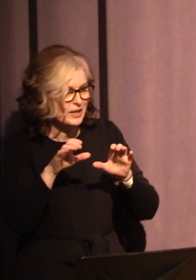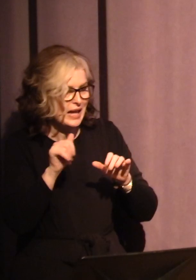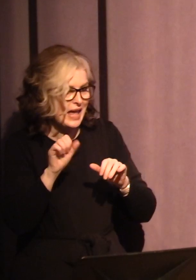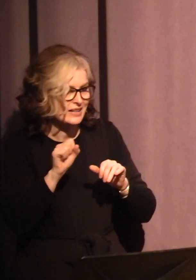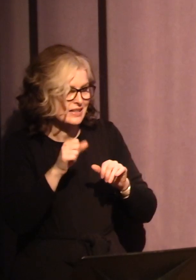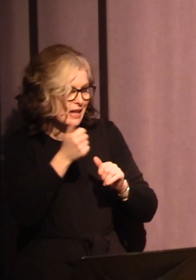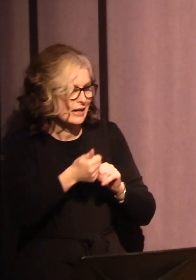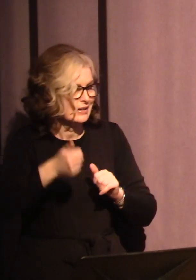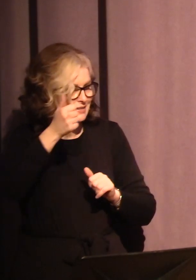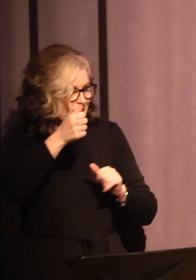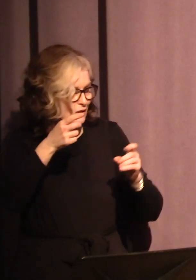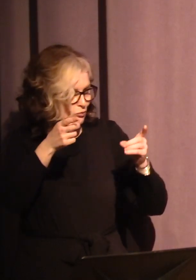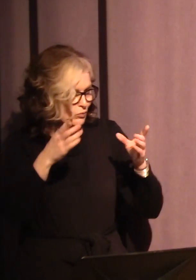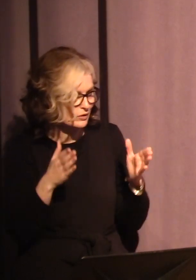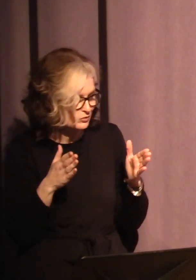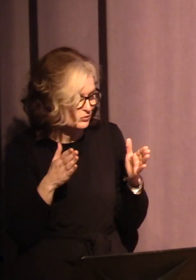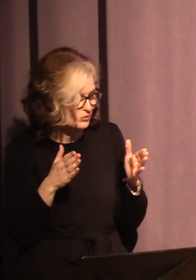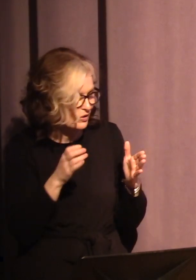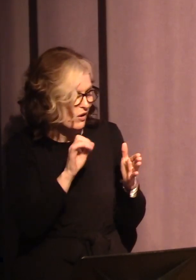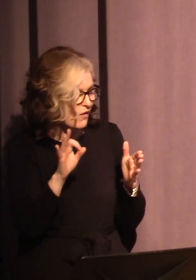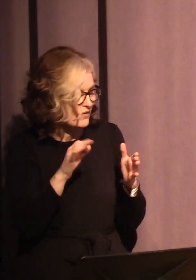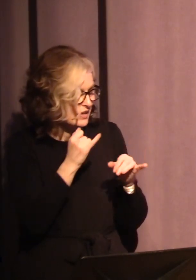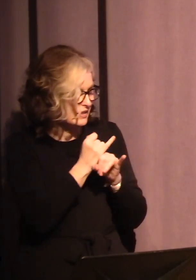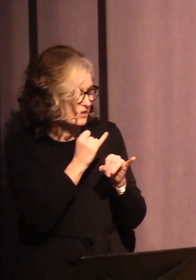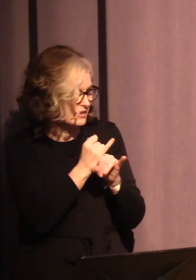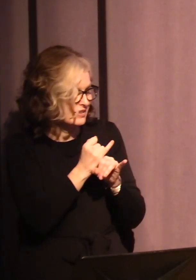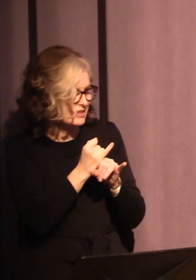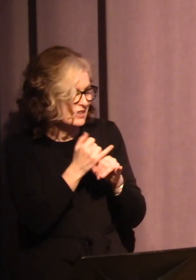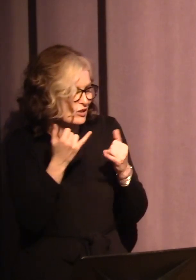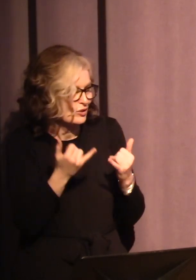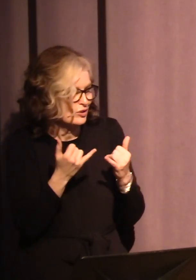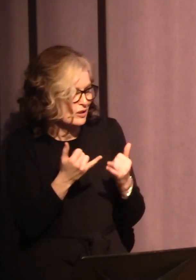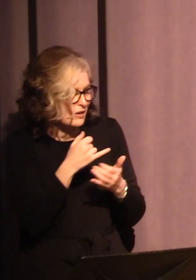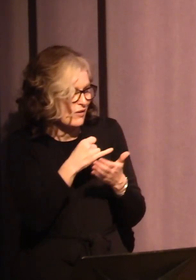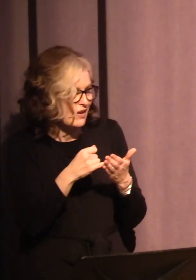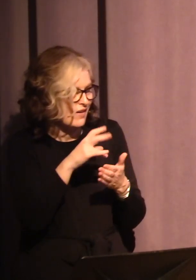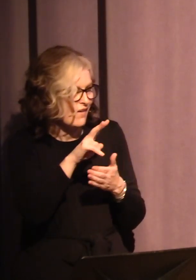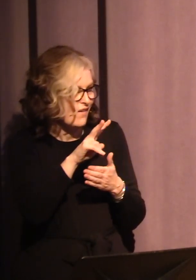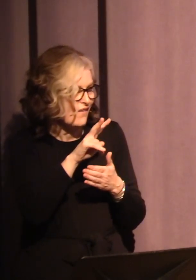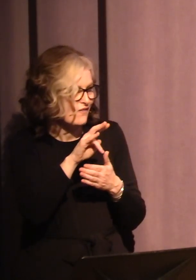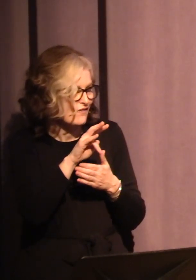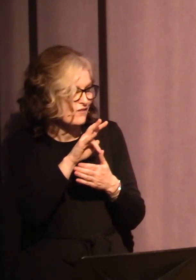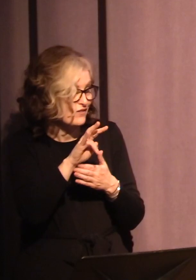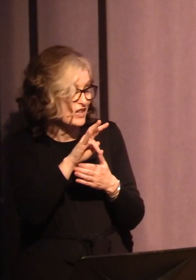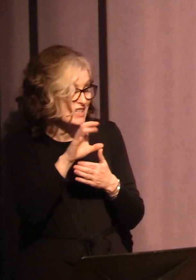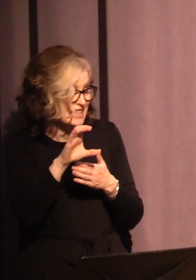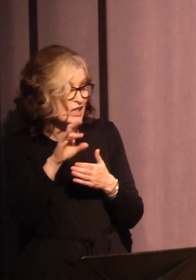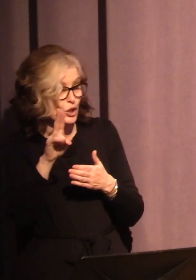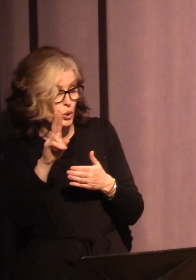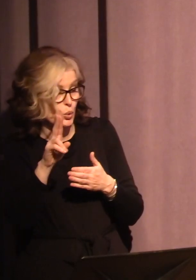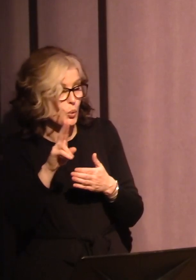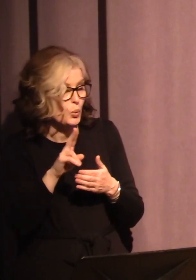the Executive Director of the Institute of Contemporary Art at Virginia Commonwealth University.